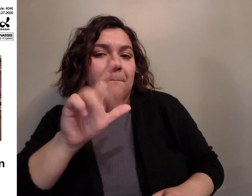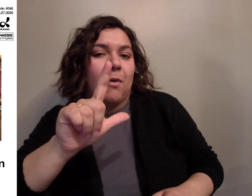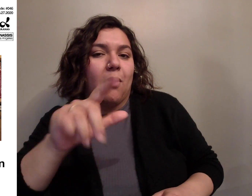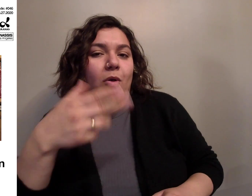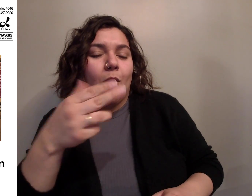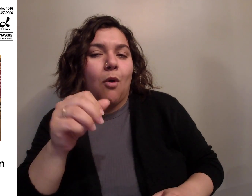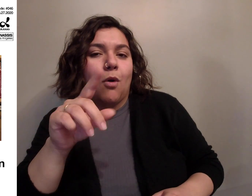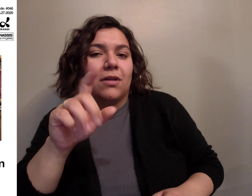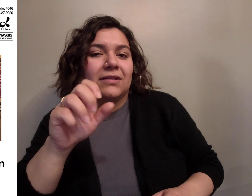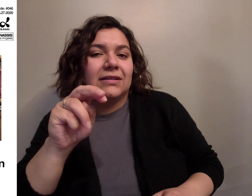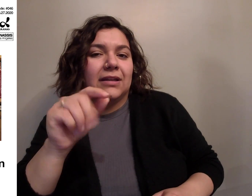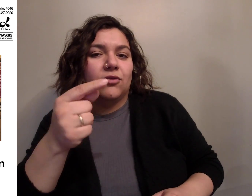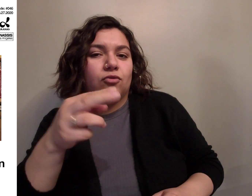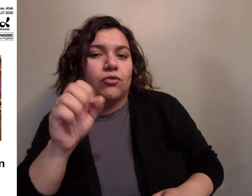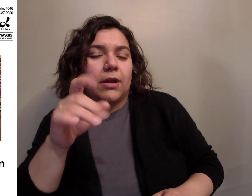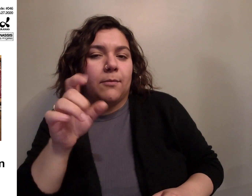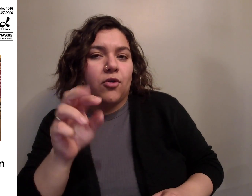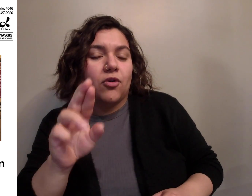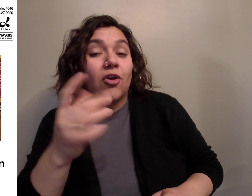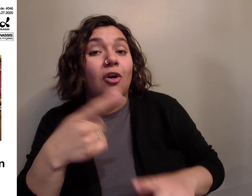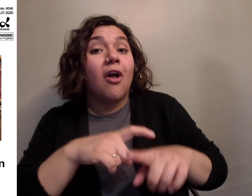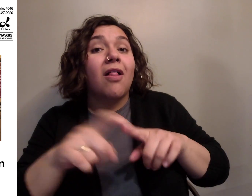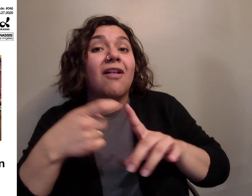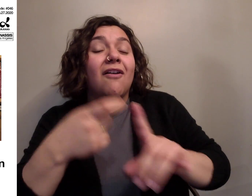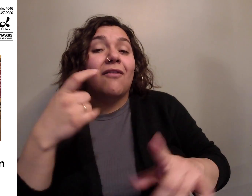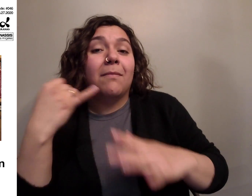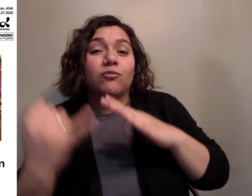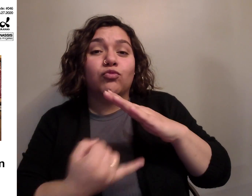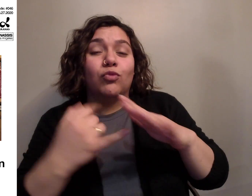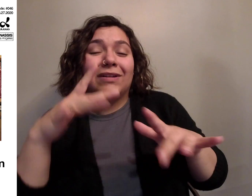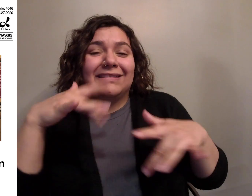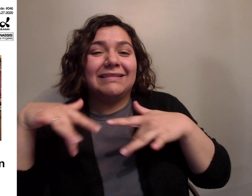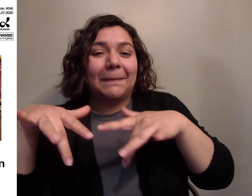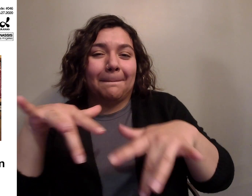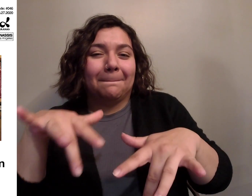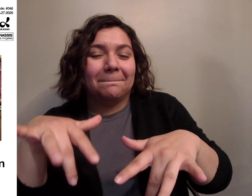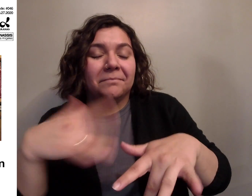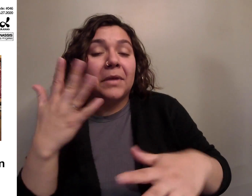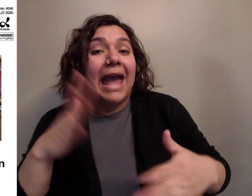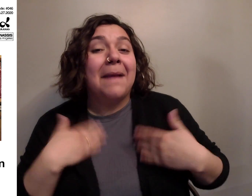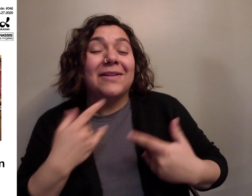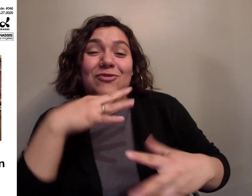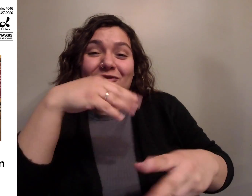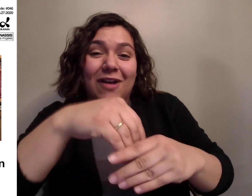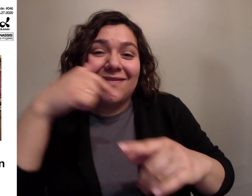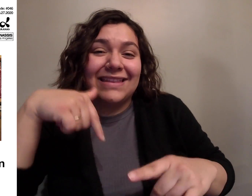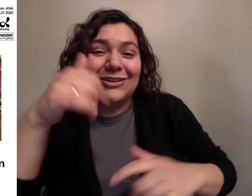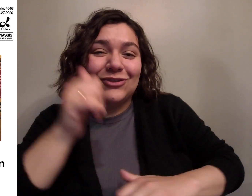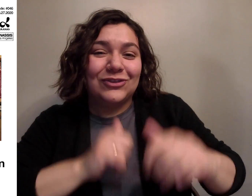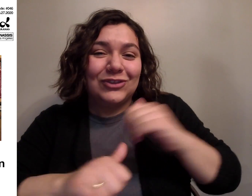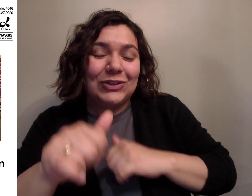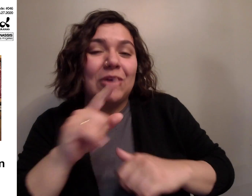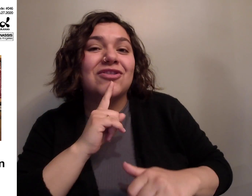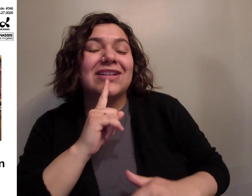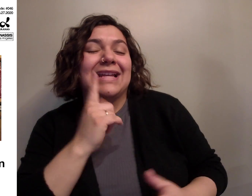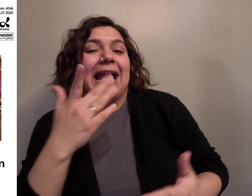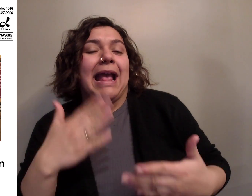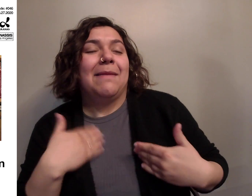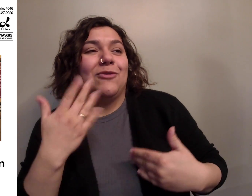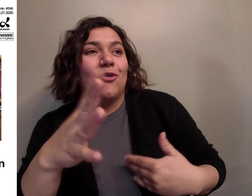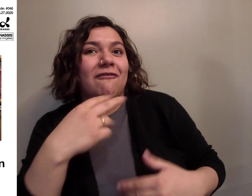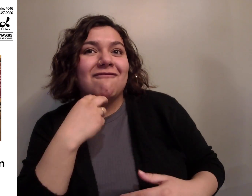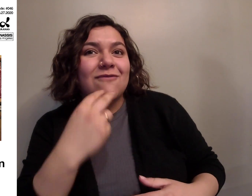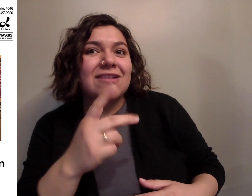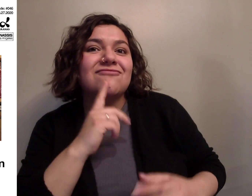is Paul Holdengräber calling you from the Quarantine Tapes. I'm really delighted that you are part of this. I felt that